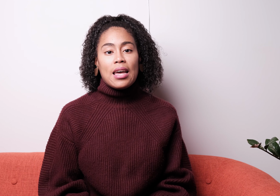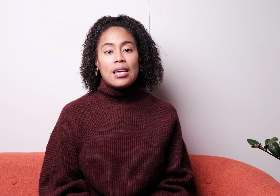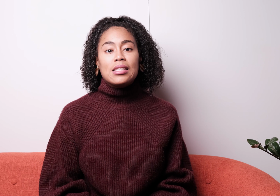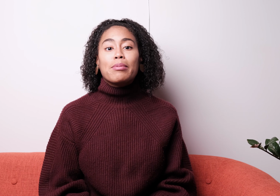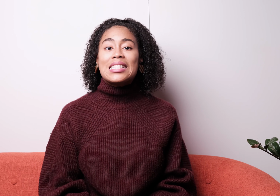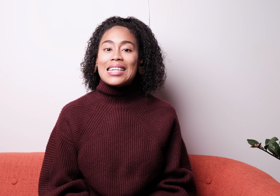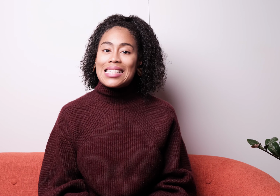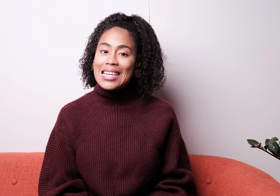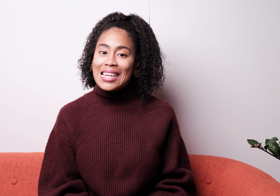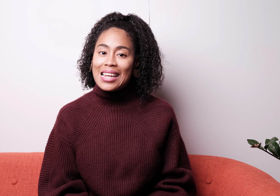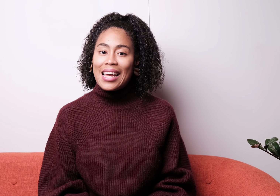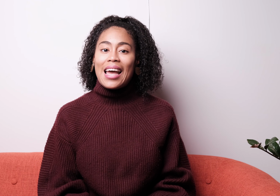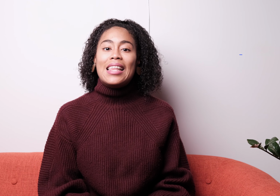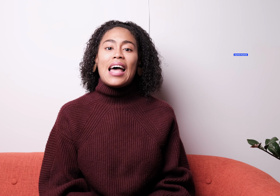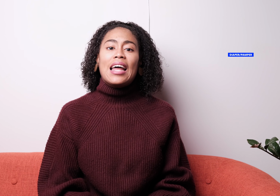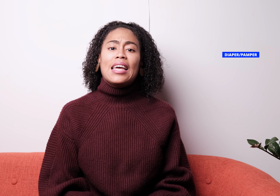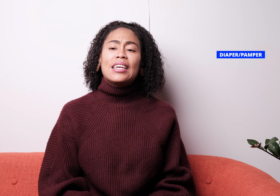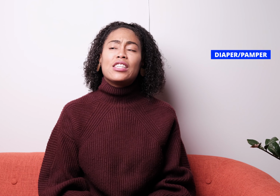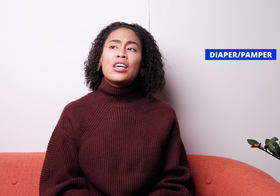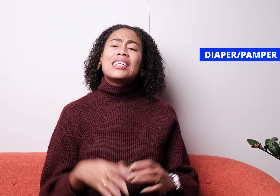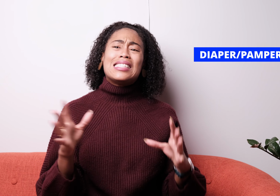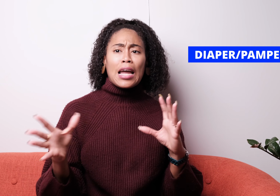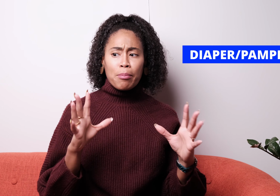is number 16, and that is diaper.